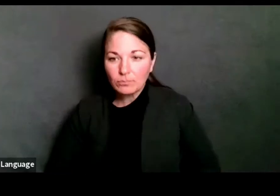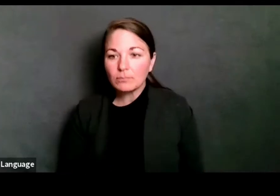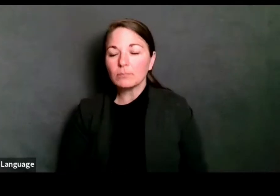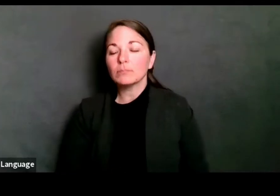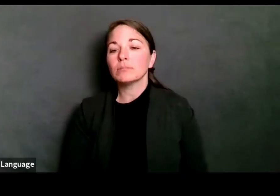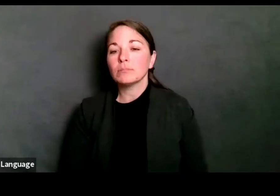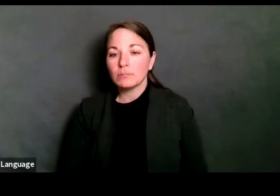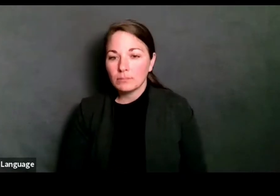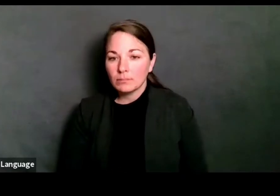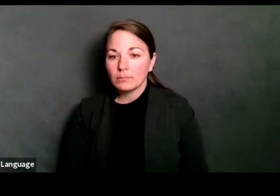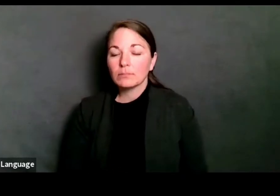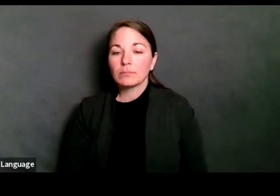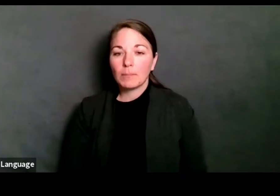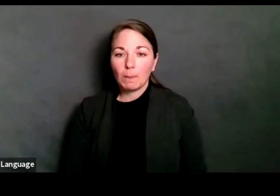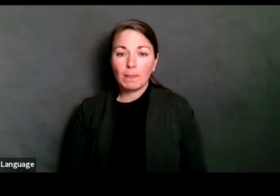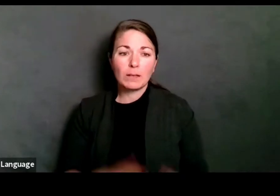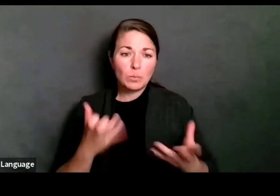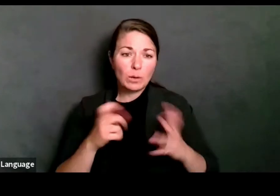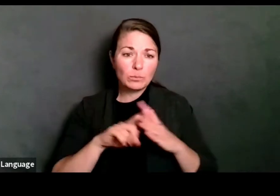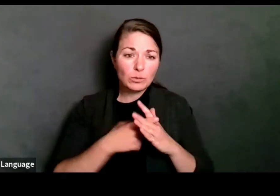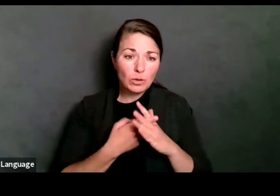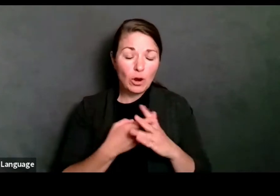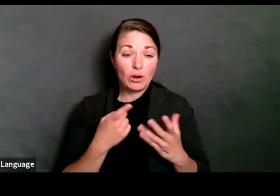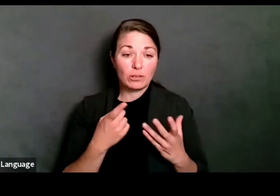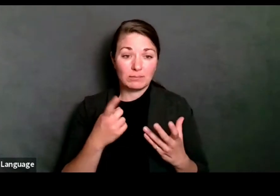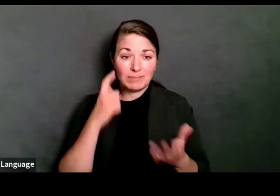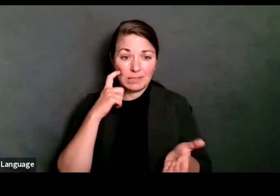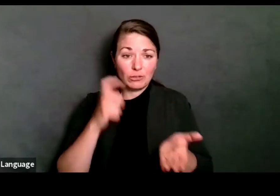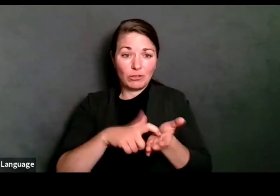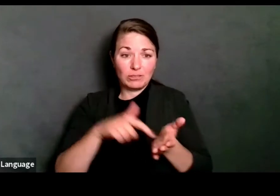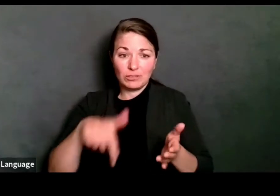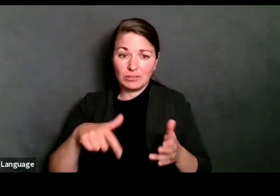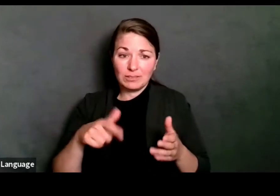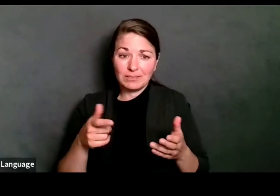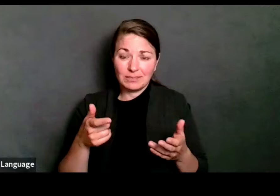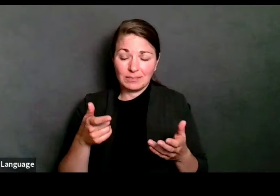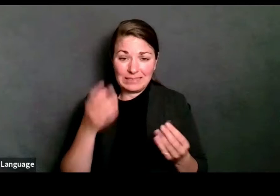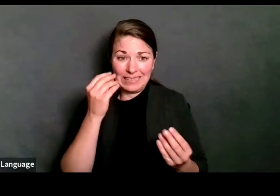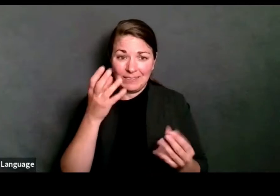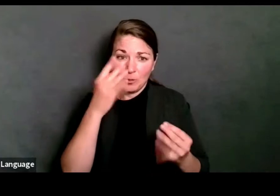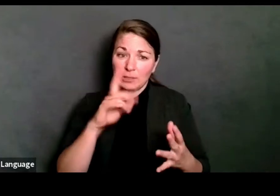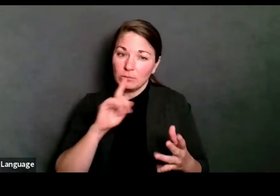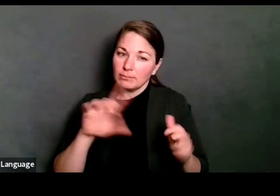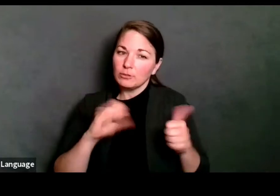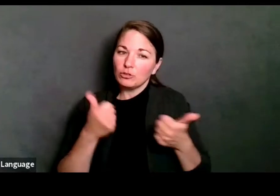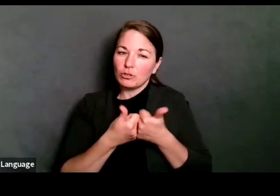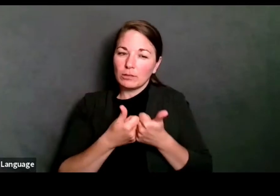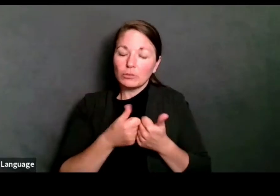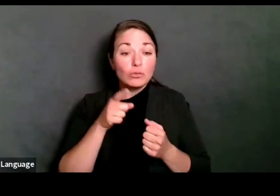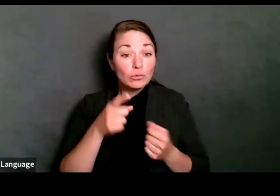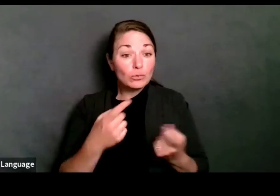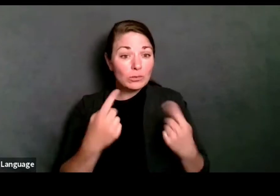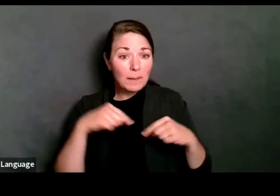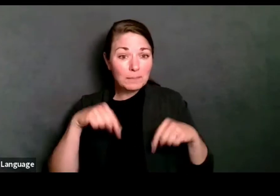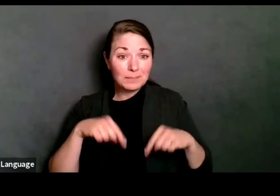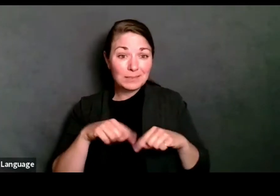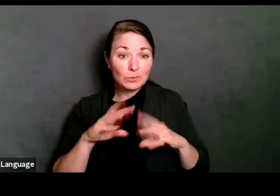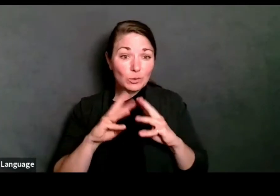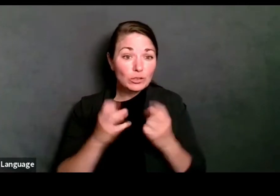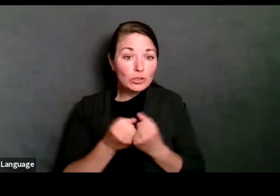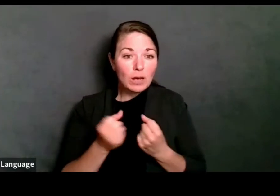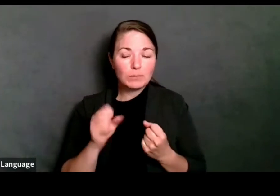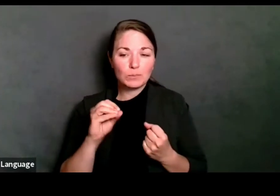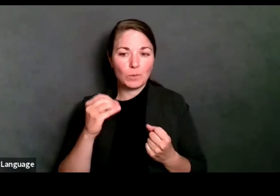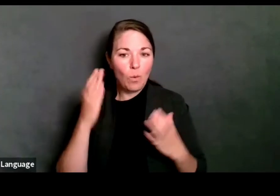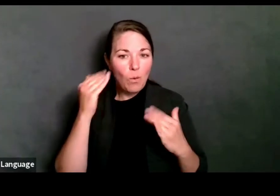just want to start by acknowledging how hard this material can be. Given that you're attending this summit, I feel like I can assume that you've thought through